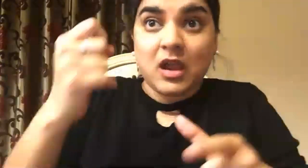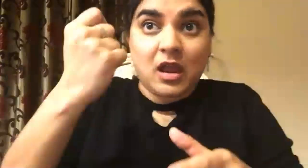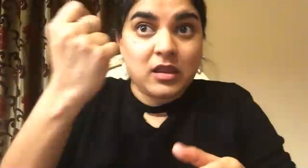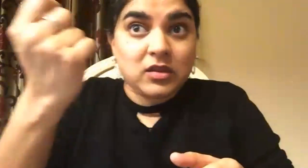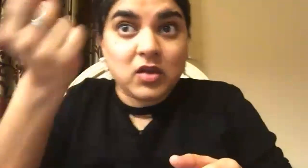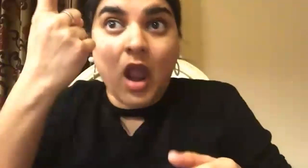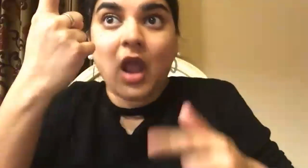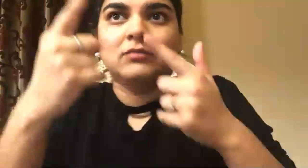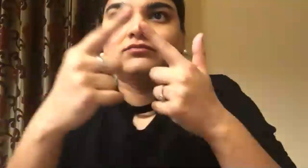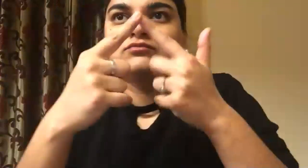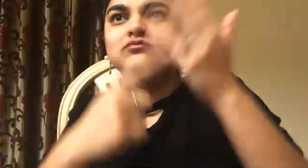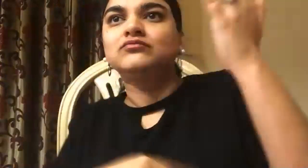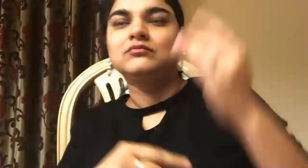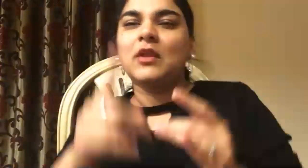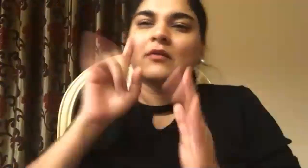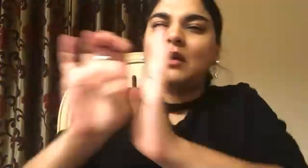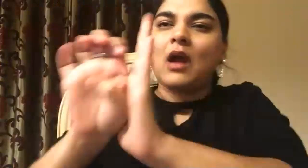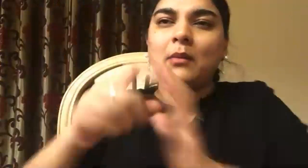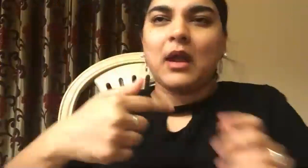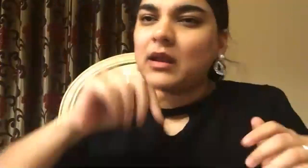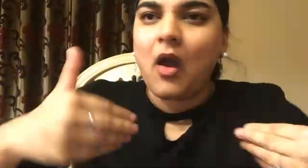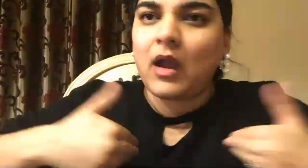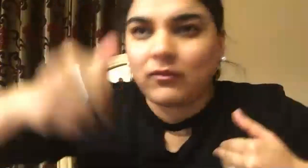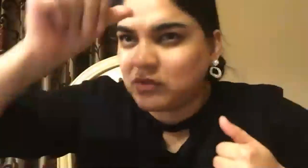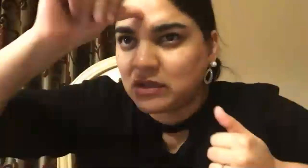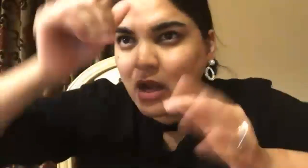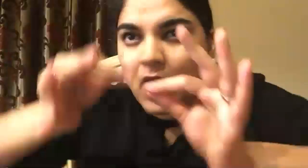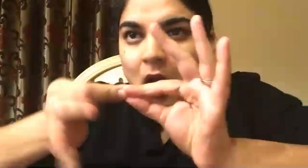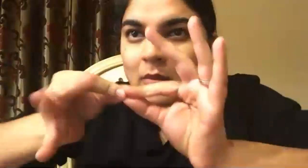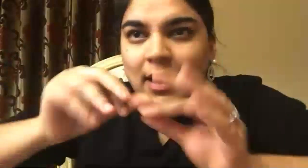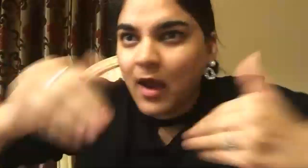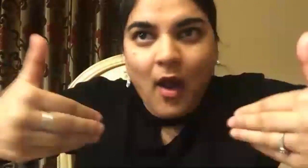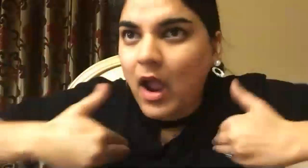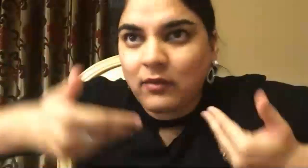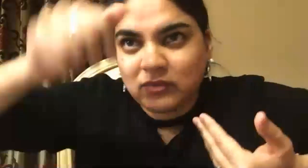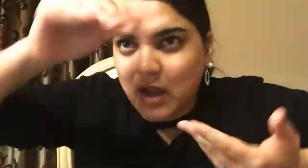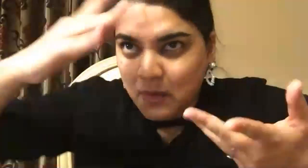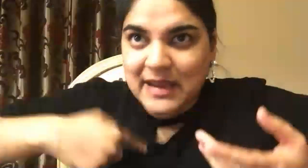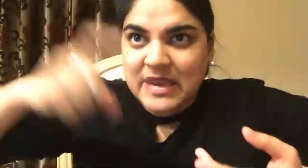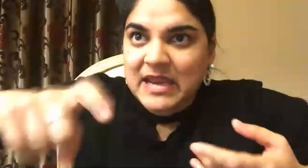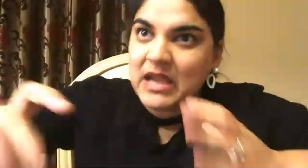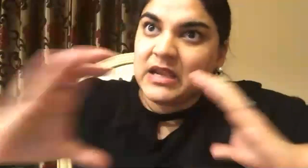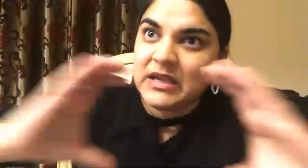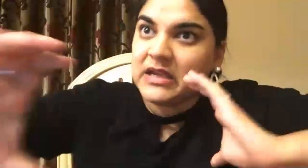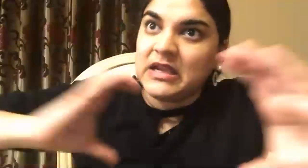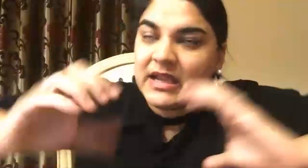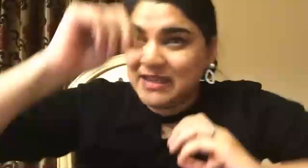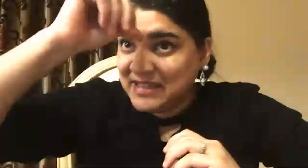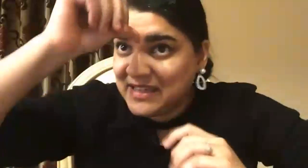It's, you know, like the cultural understanding, the physical understanding. You know, for example, I don't have an